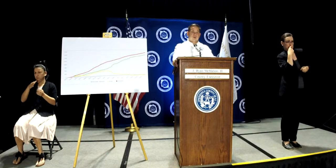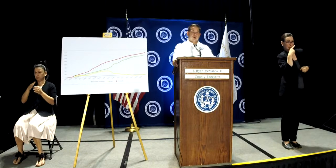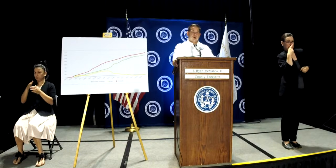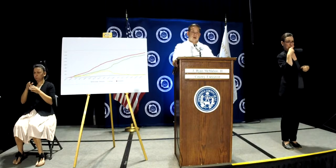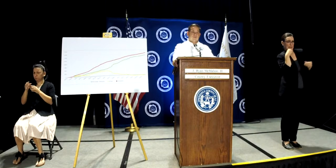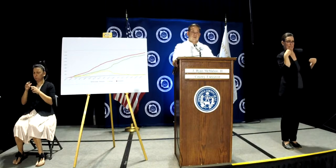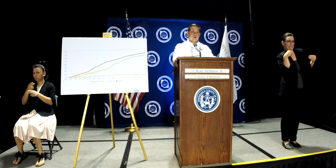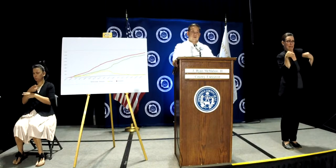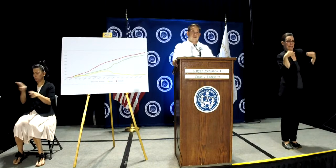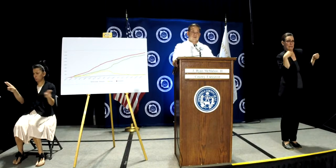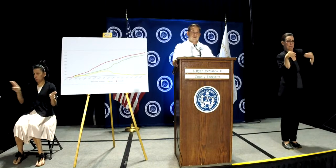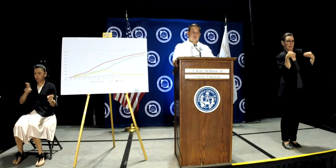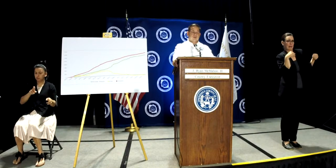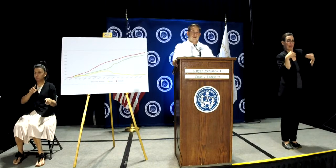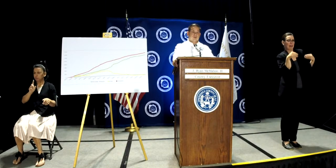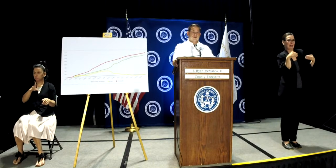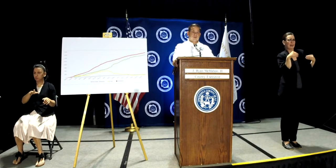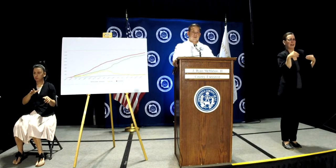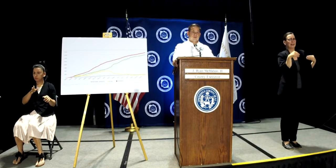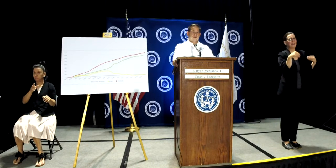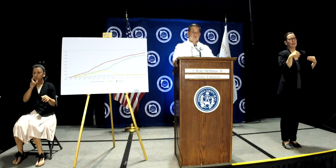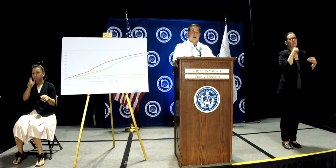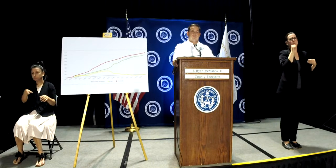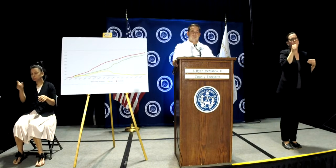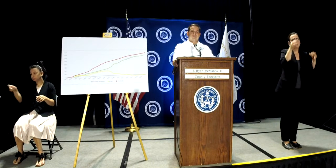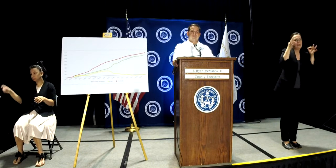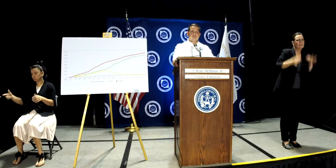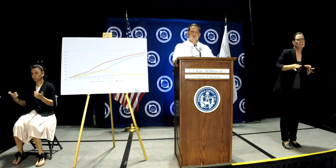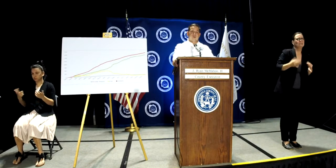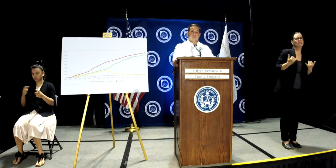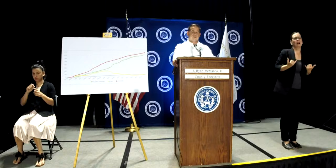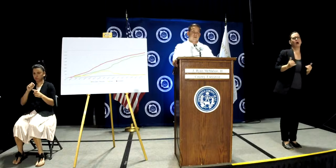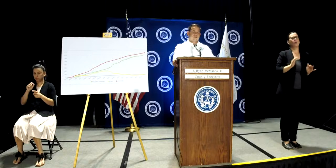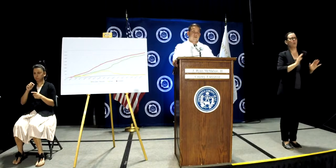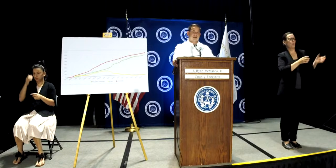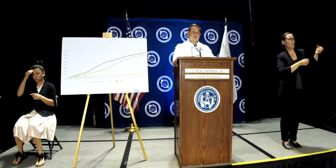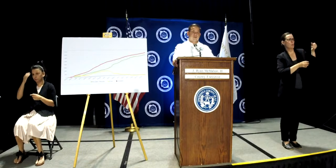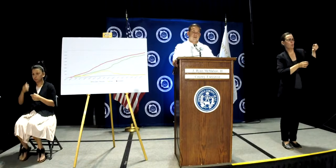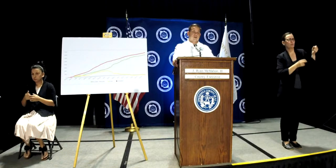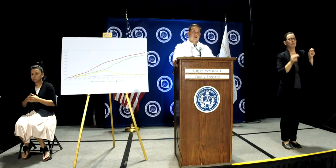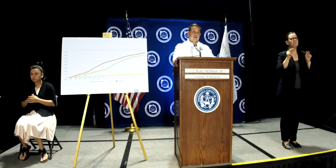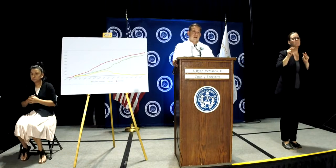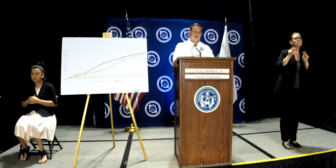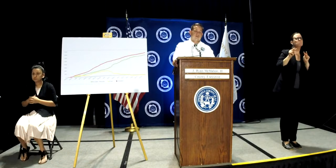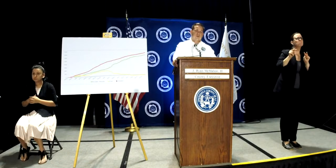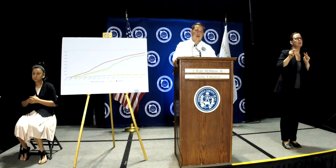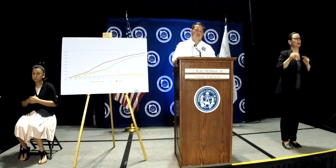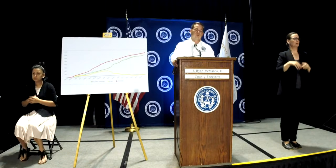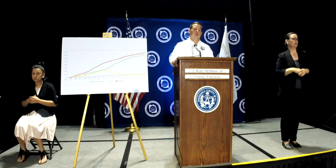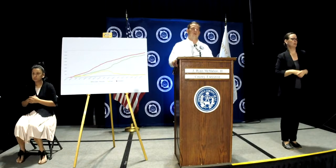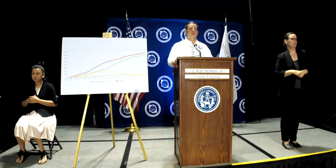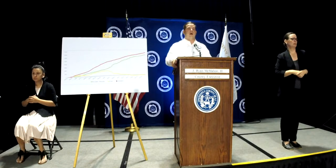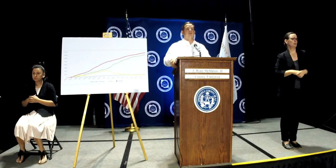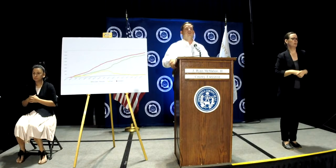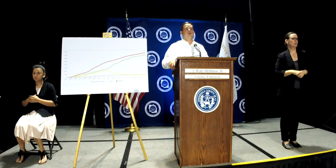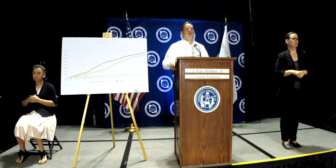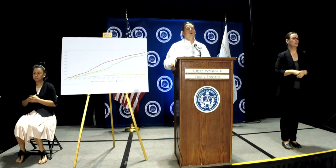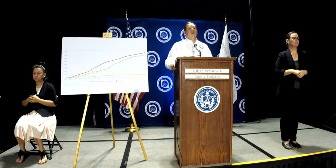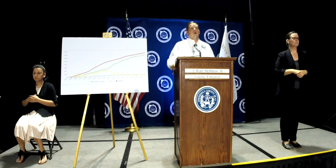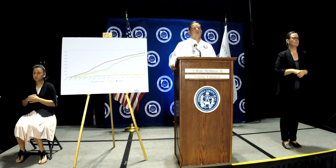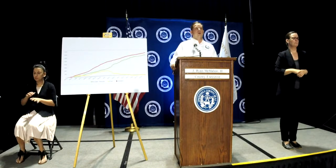workforce because the problem is this serious. This is not just a end of 2020